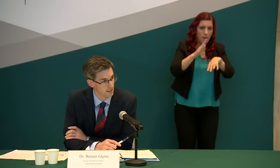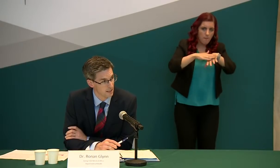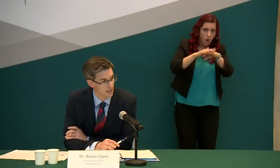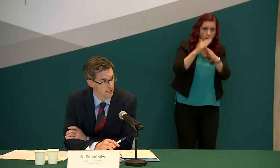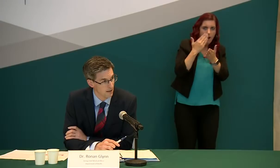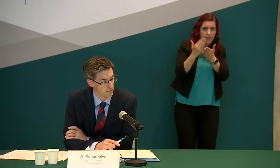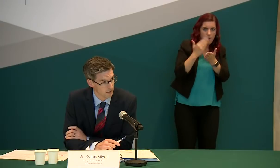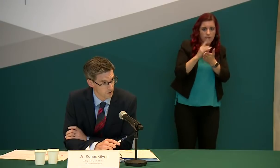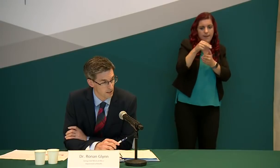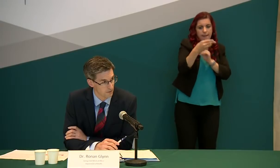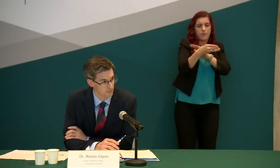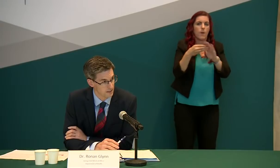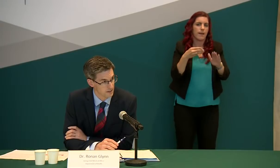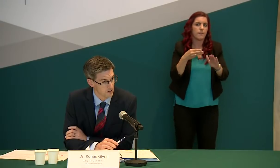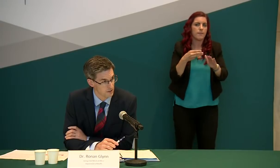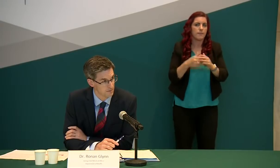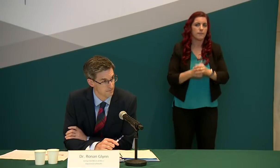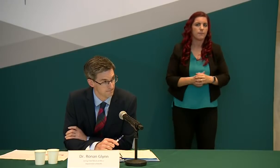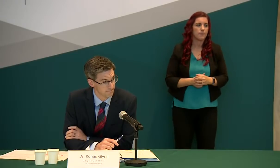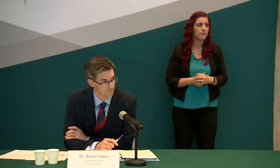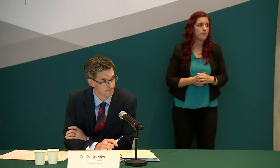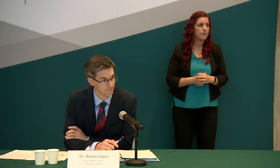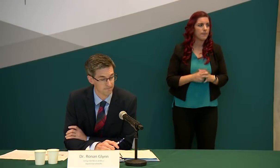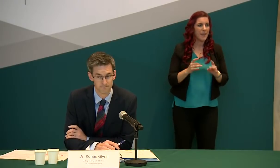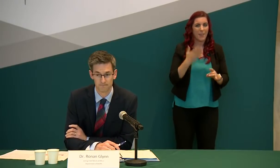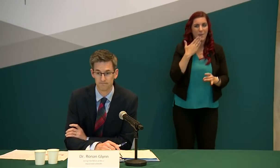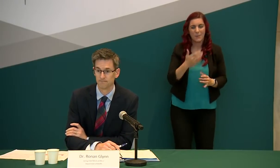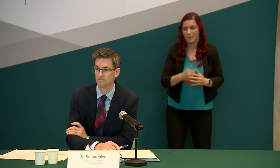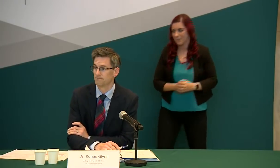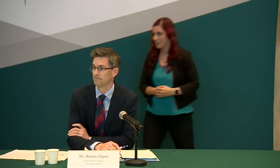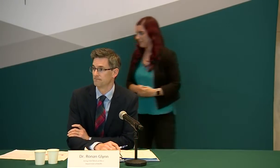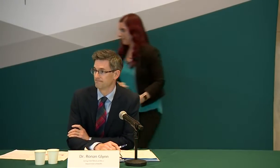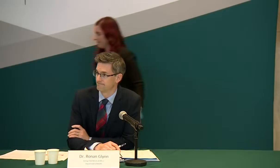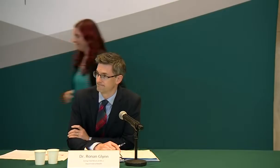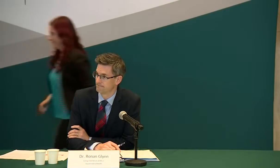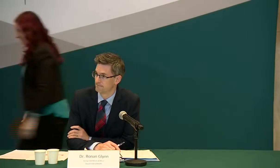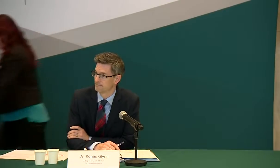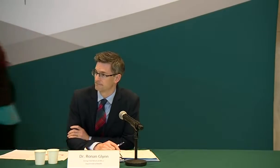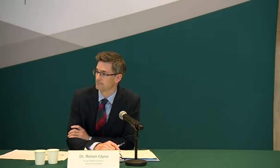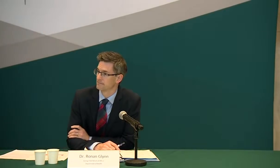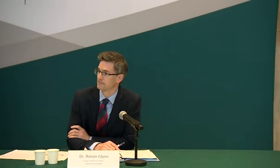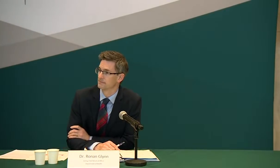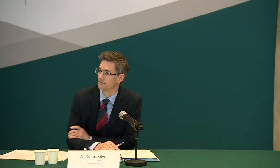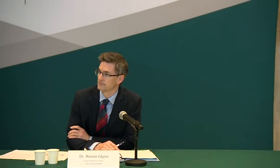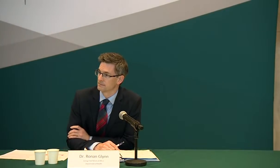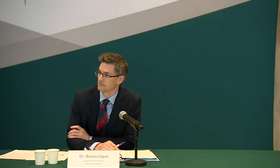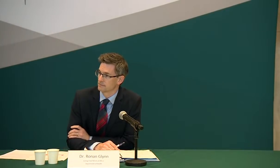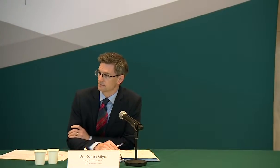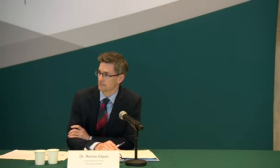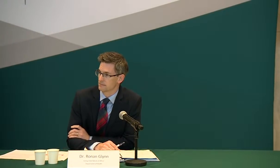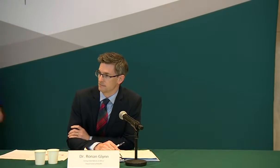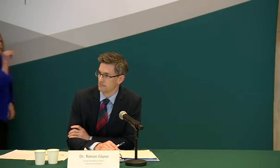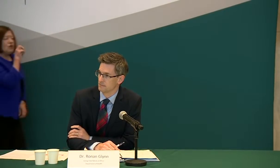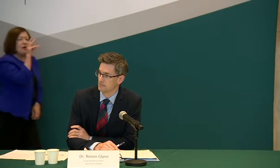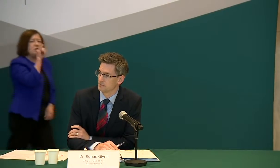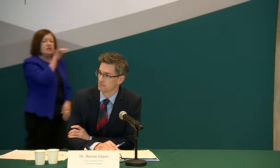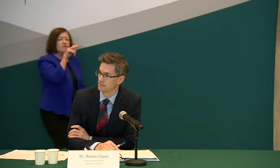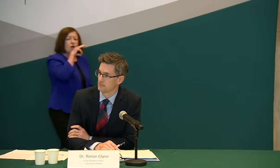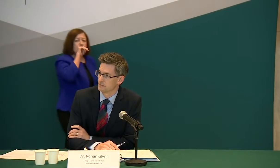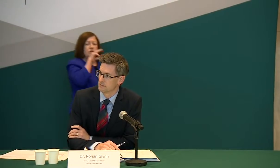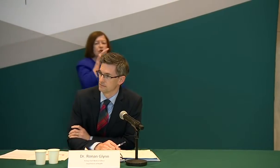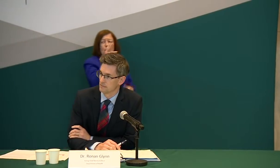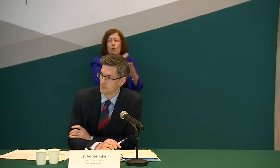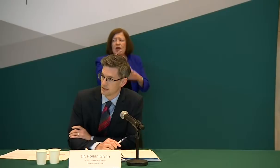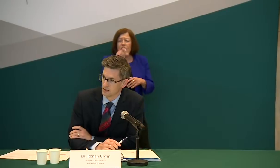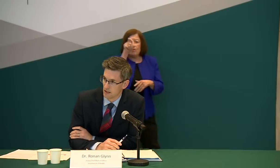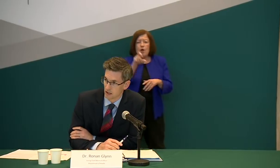clarity following on from that discussion. Okay, thank you very much. Hi, Shane Beattie from News Talk. When did the person die who's in